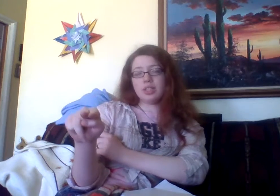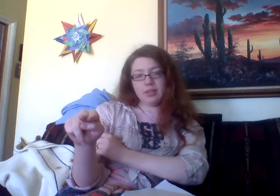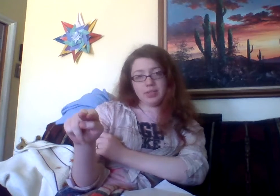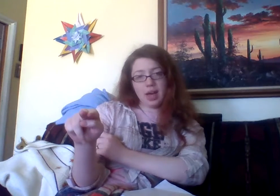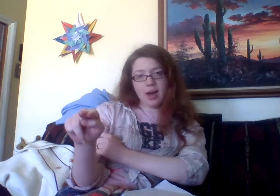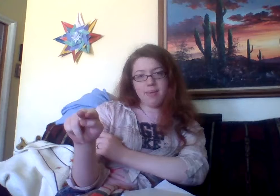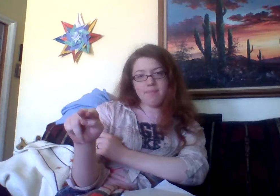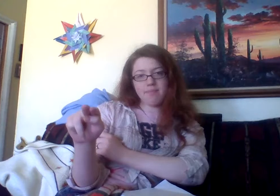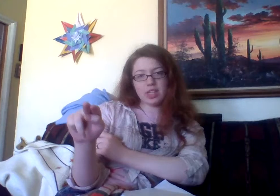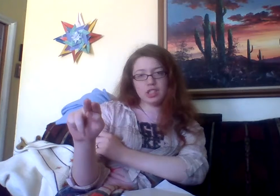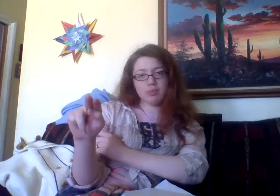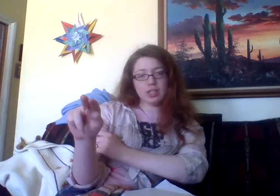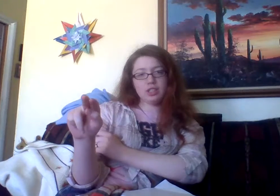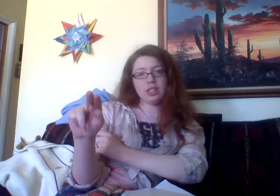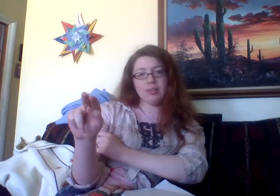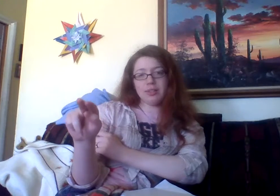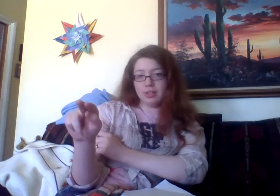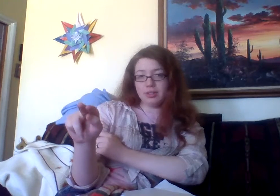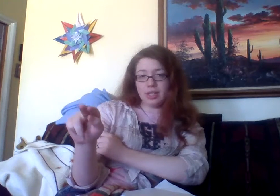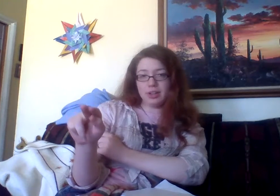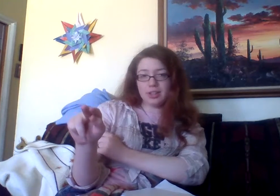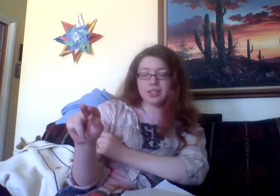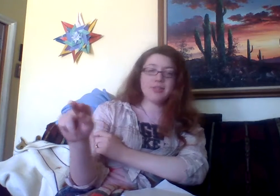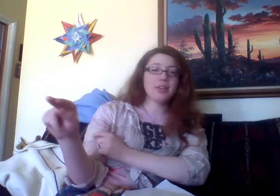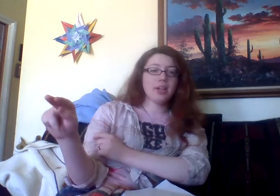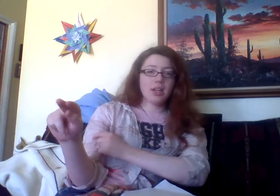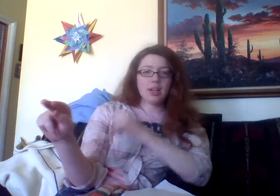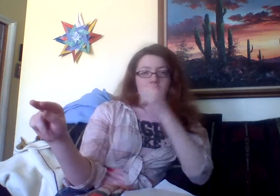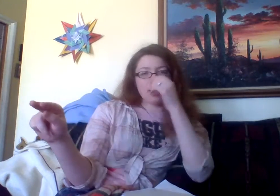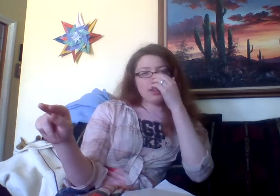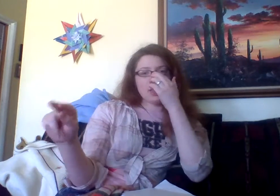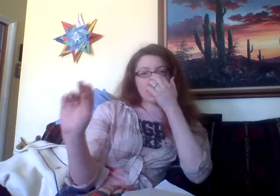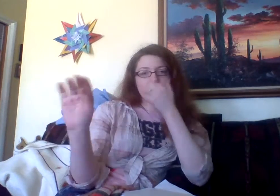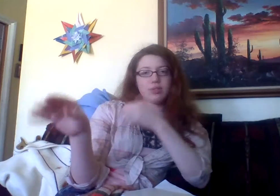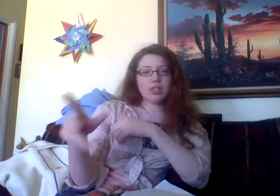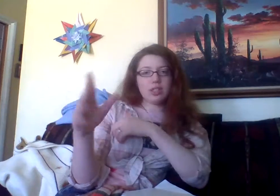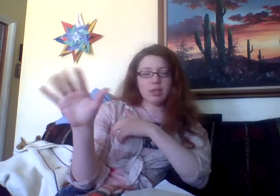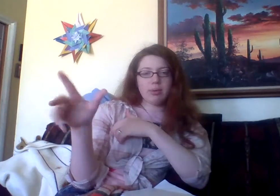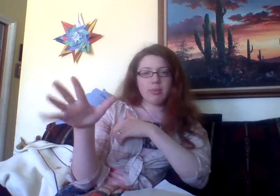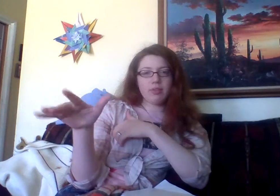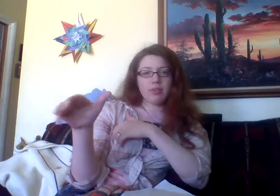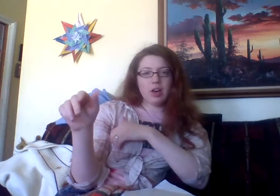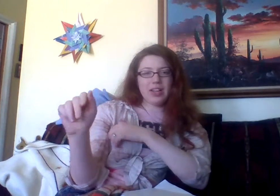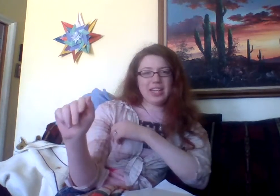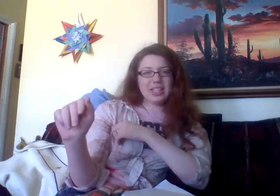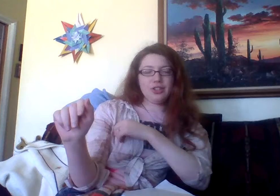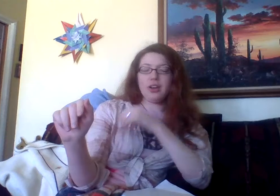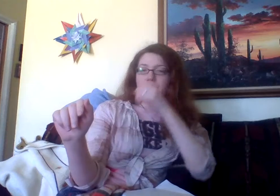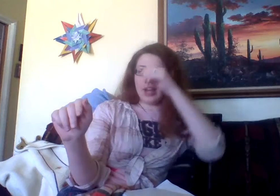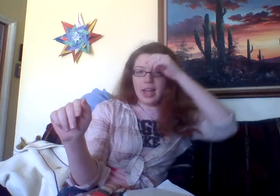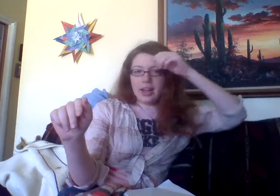save time, especially if you're using cursive sign language, which is a little bit more flowy and easier on your hand.